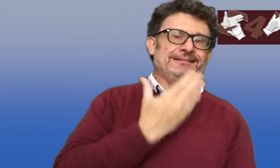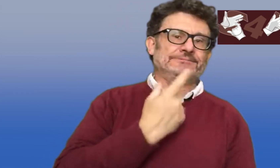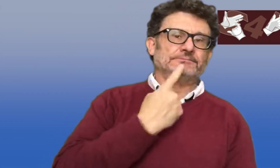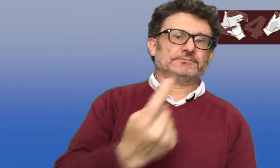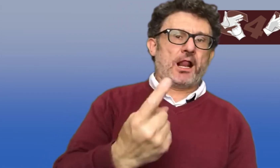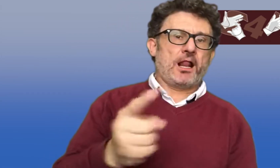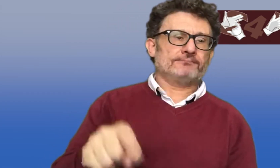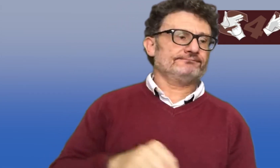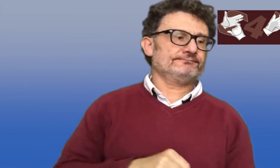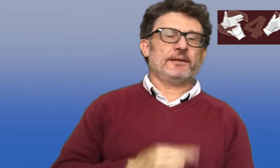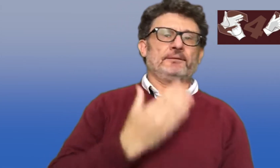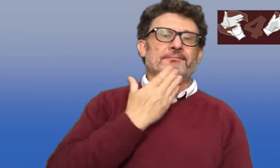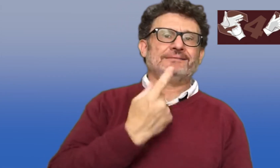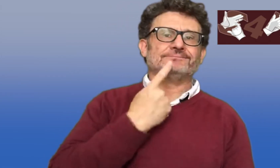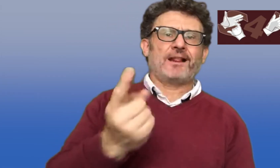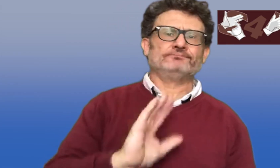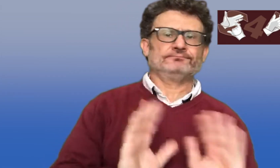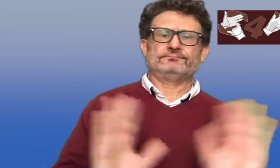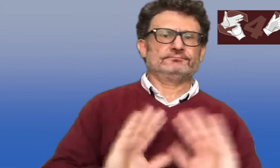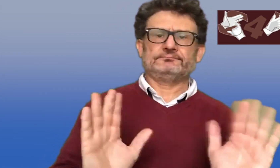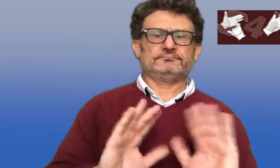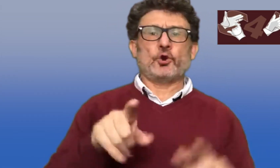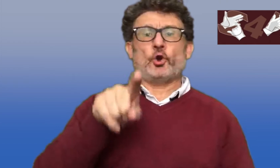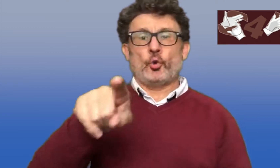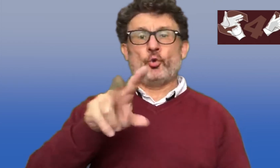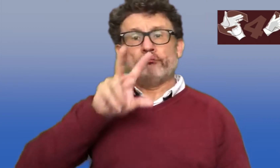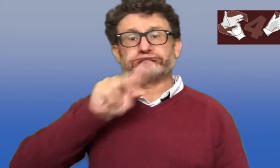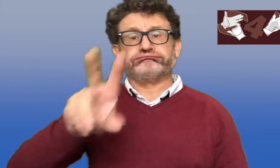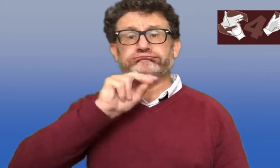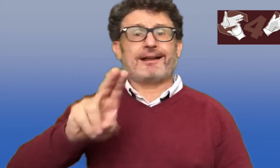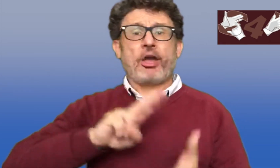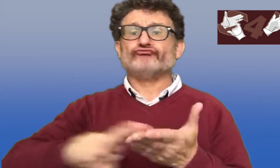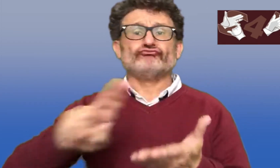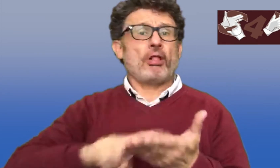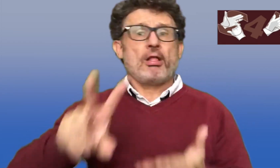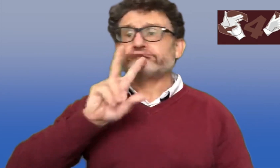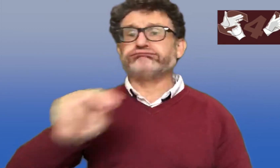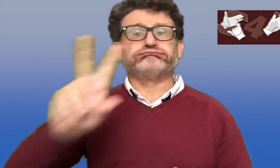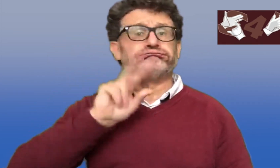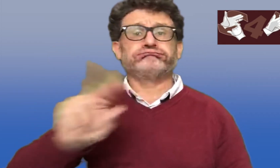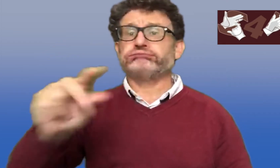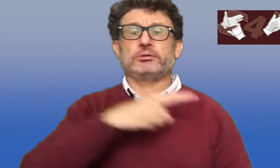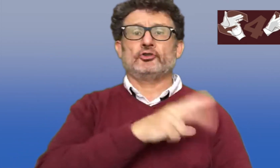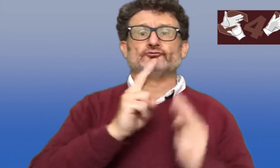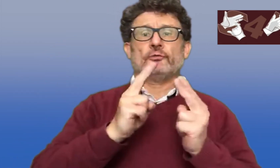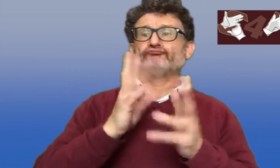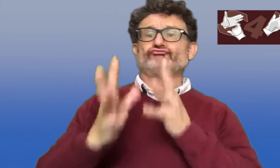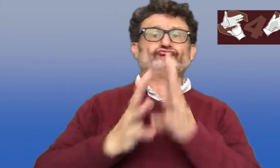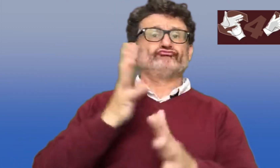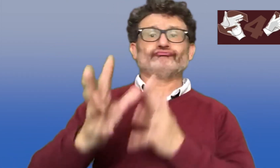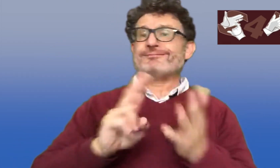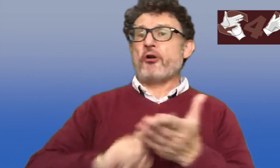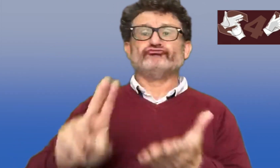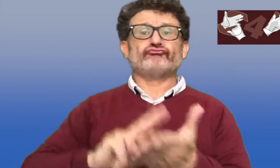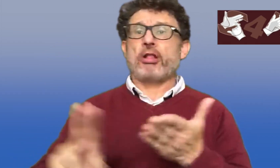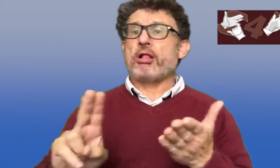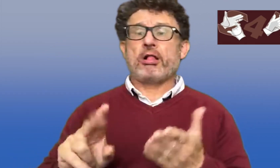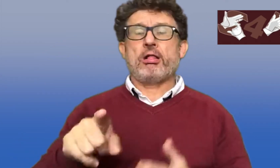interpreter and say, "Oh, could you just tell Simeon this? Or could you tell him that?" Speak as you normally would, as if you were addressing the deaf person